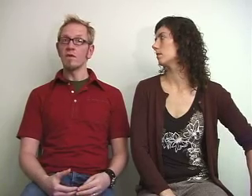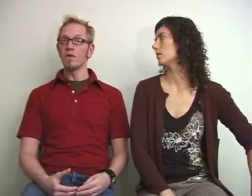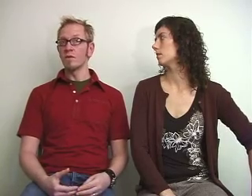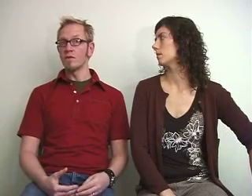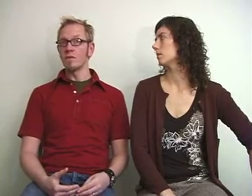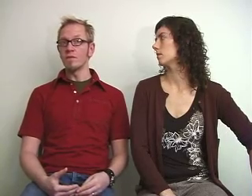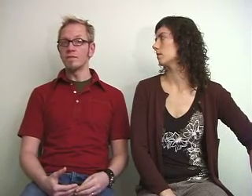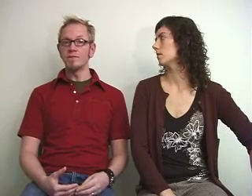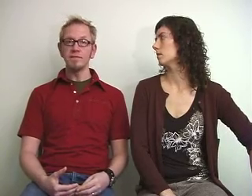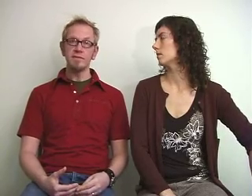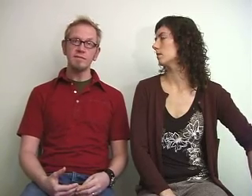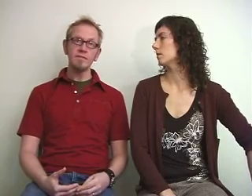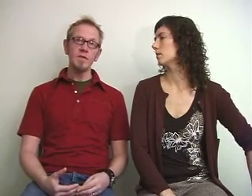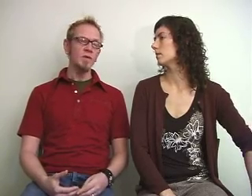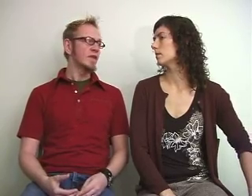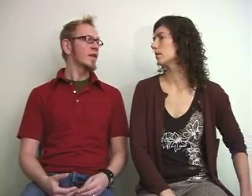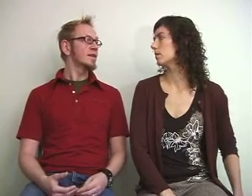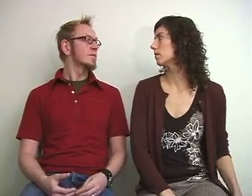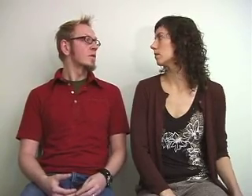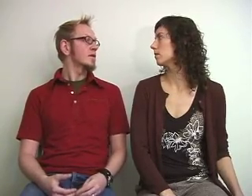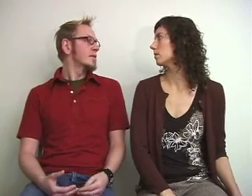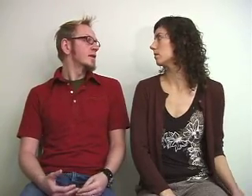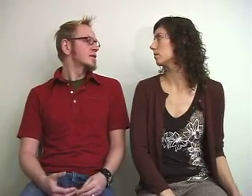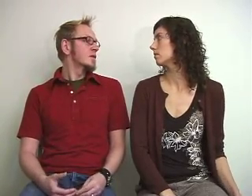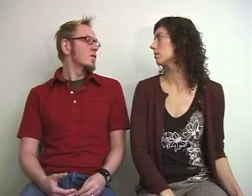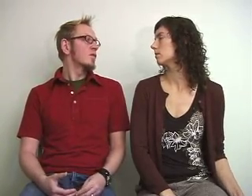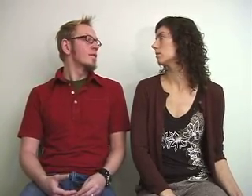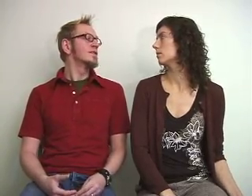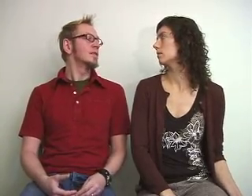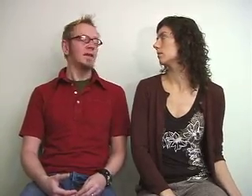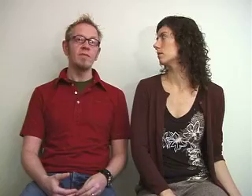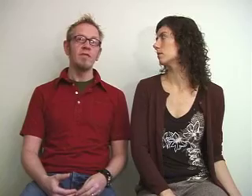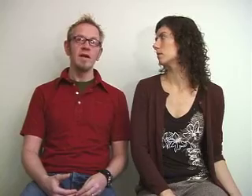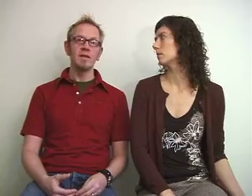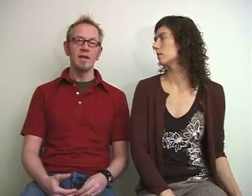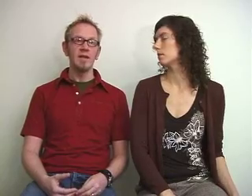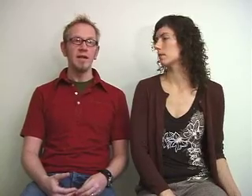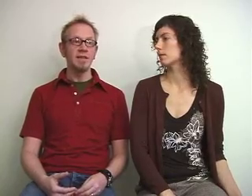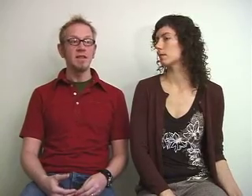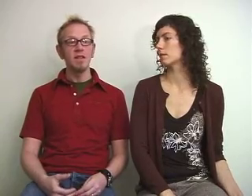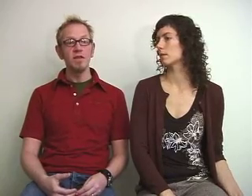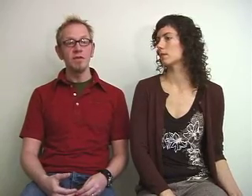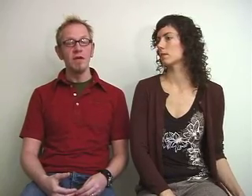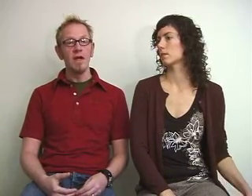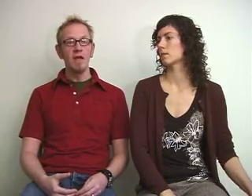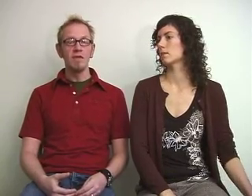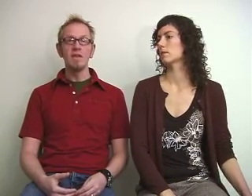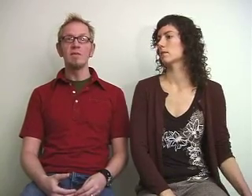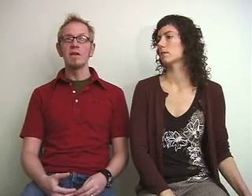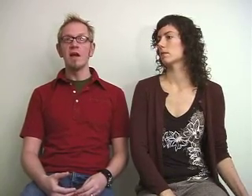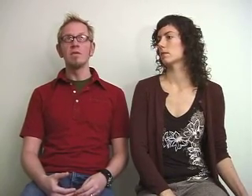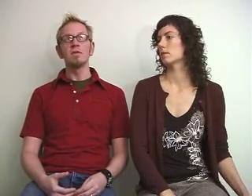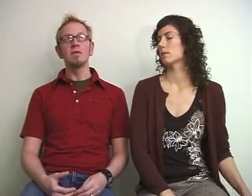whole group, which I think is important. I mean, it's the whole form is about improvising, and I think as a teacher you need to be able